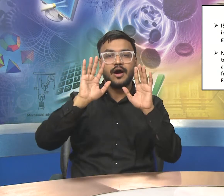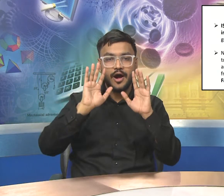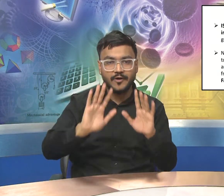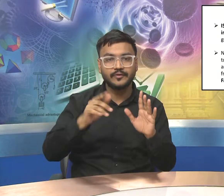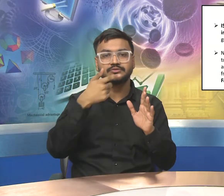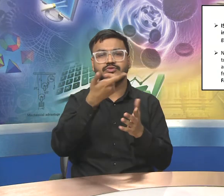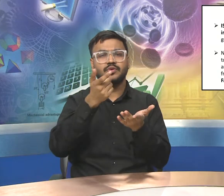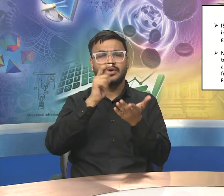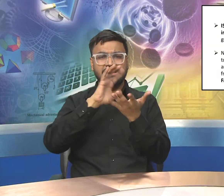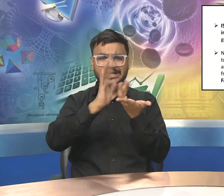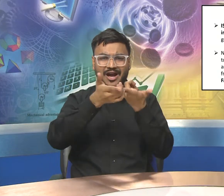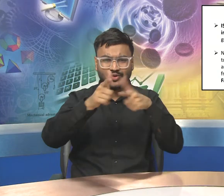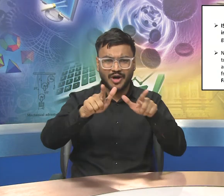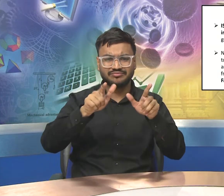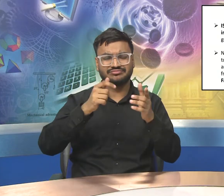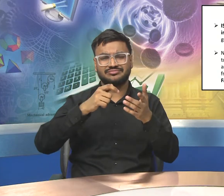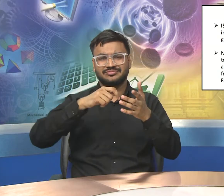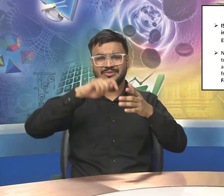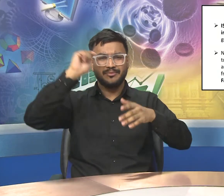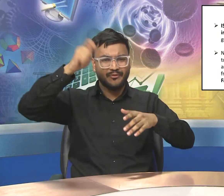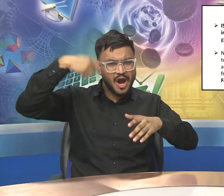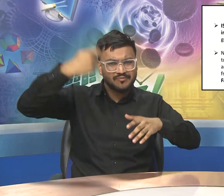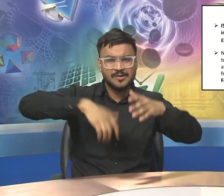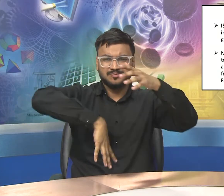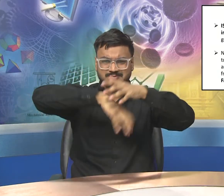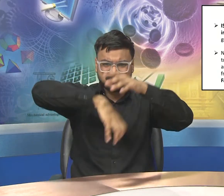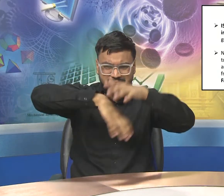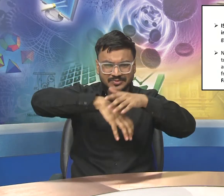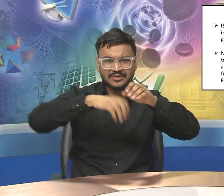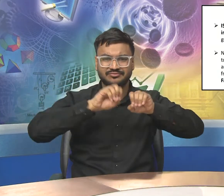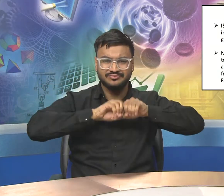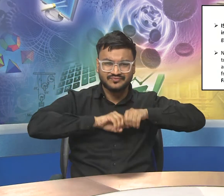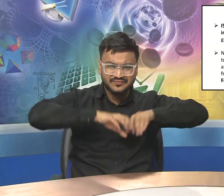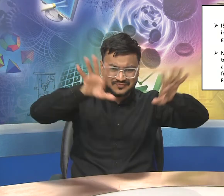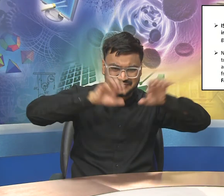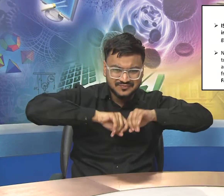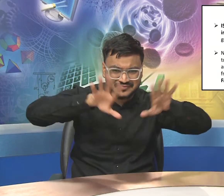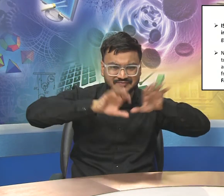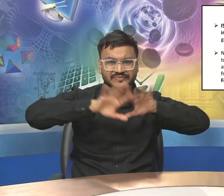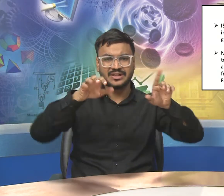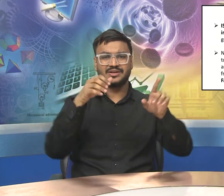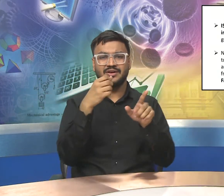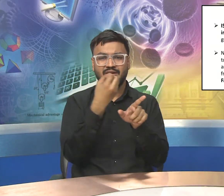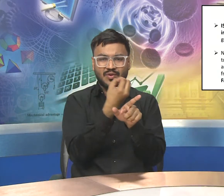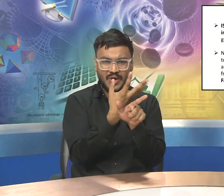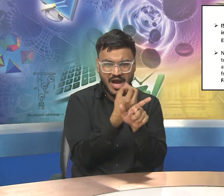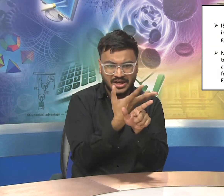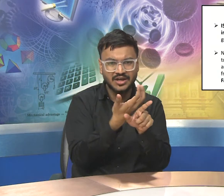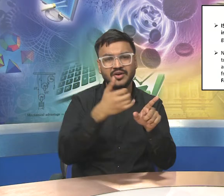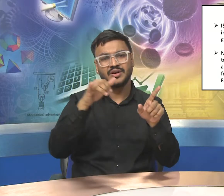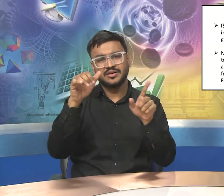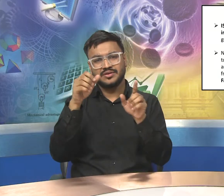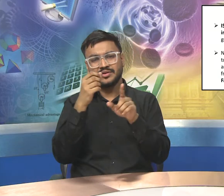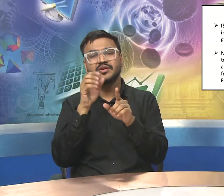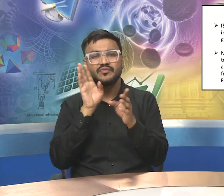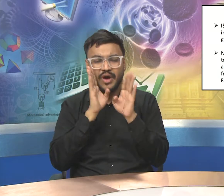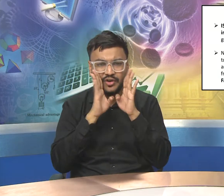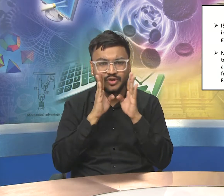available from other countries on social media like YouTube, Facebook, etc.